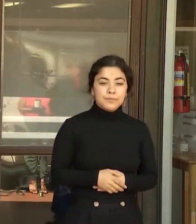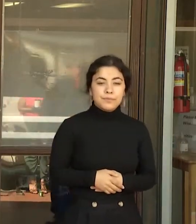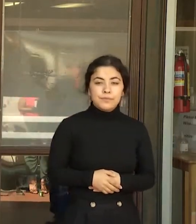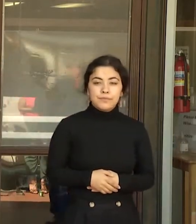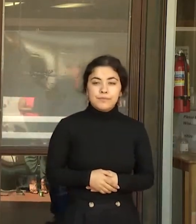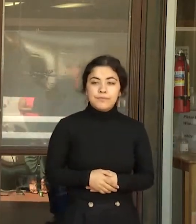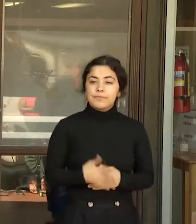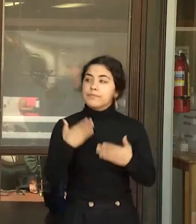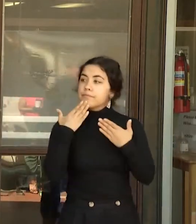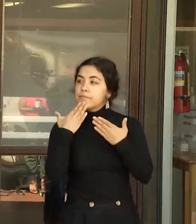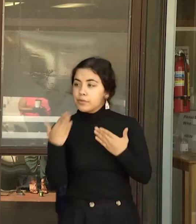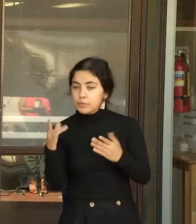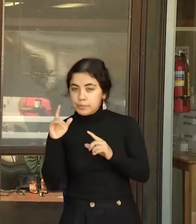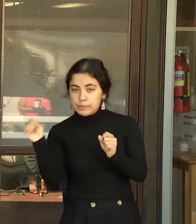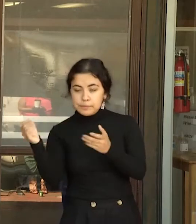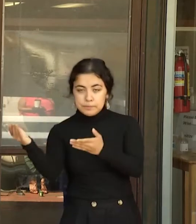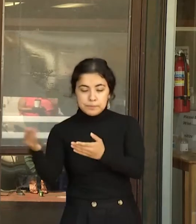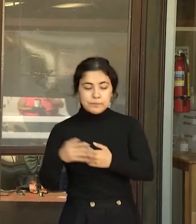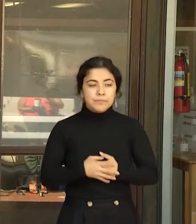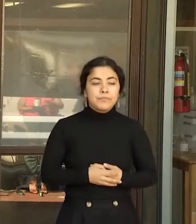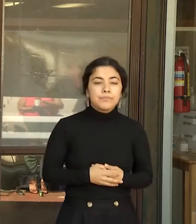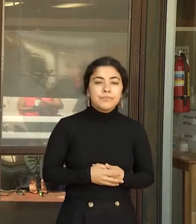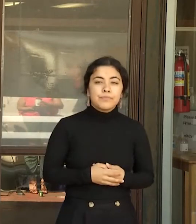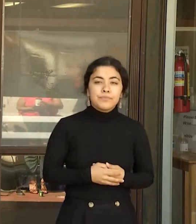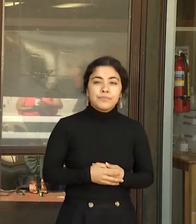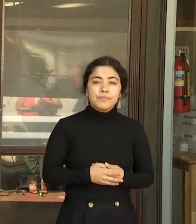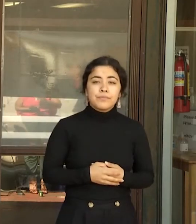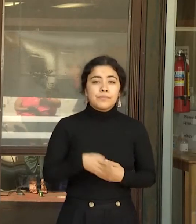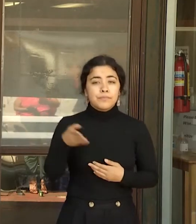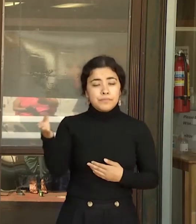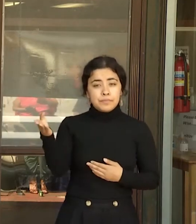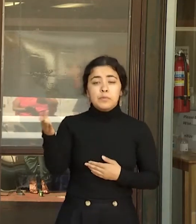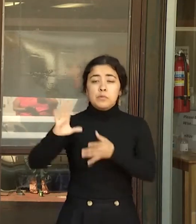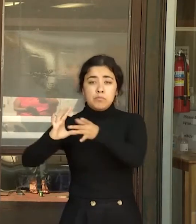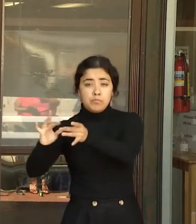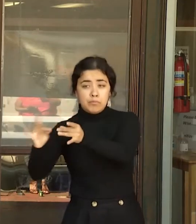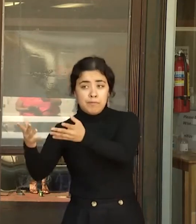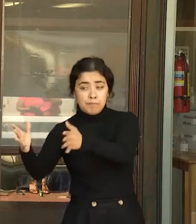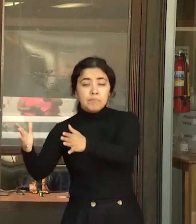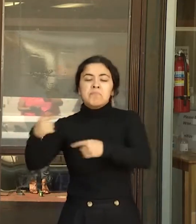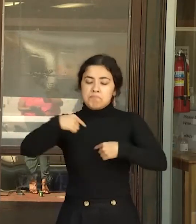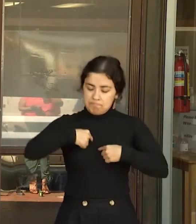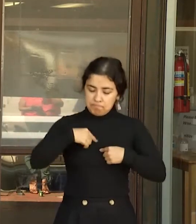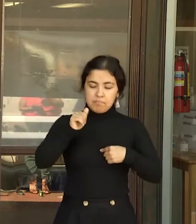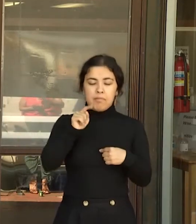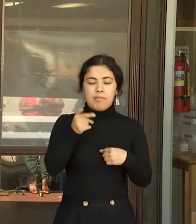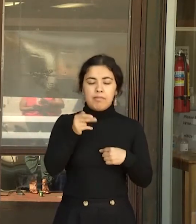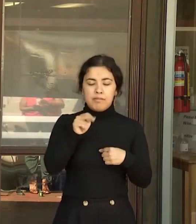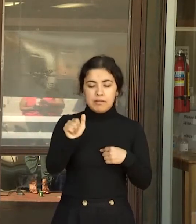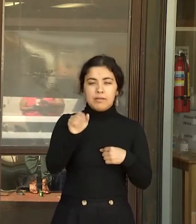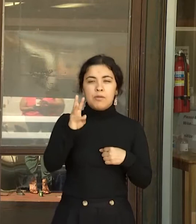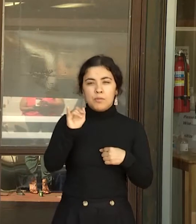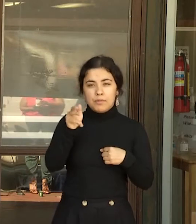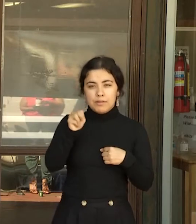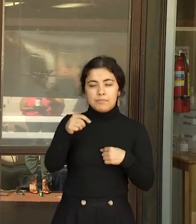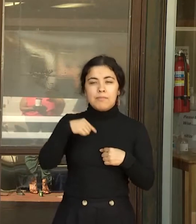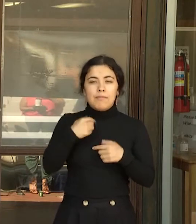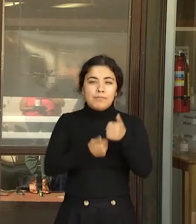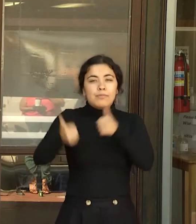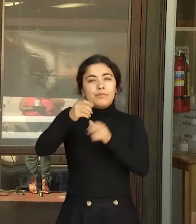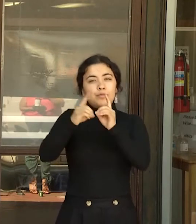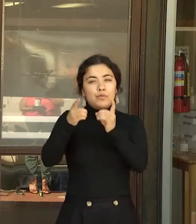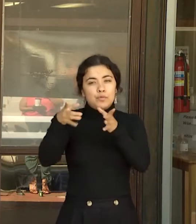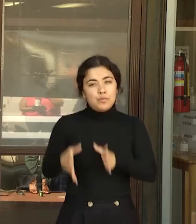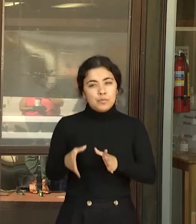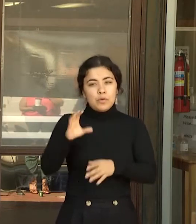Thank you, President. As the President stated, my name is Athena Williams, and I am the Executive Director of Oak Park Regional Housing Center.